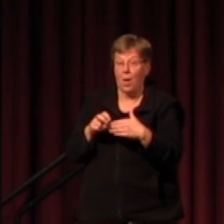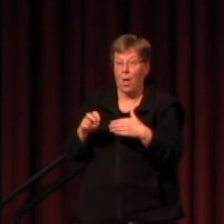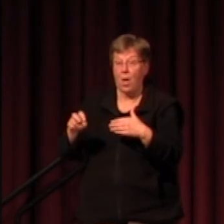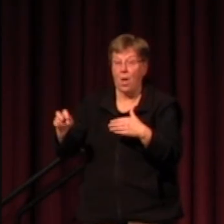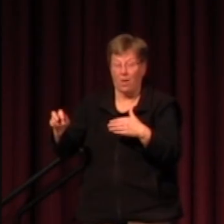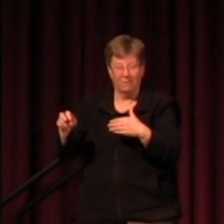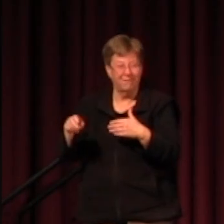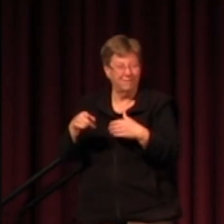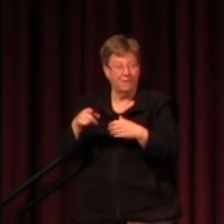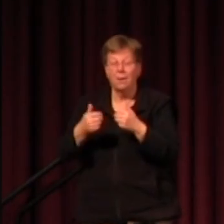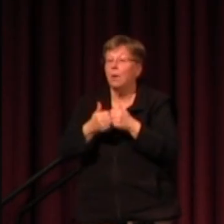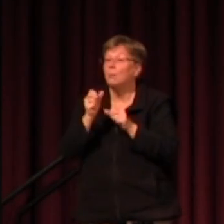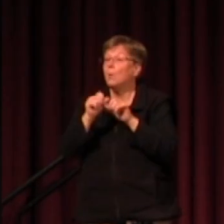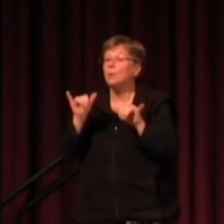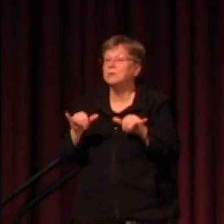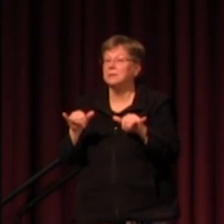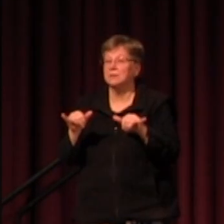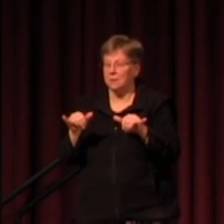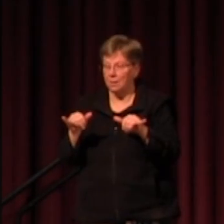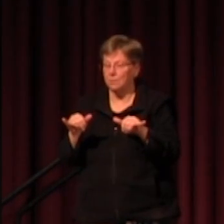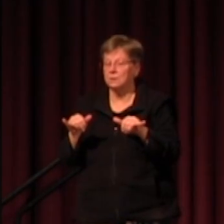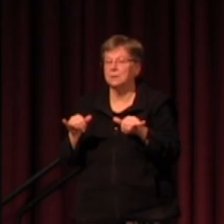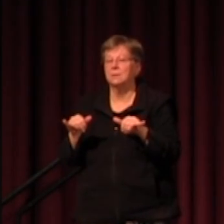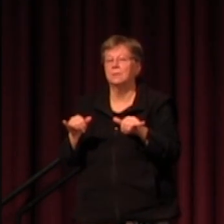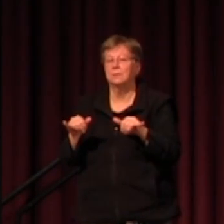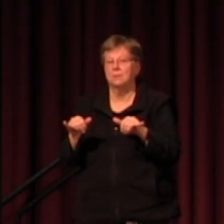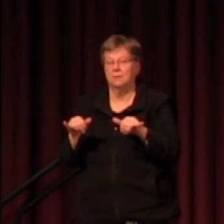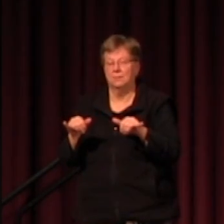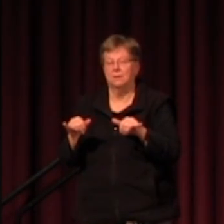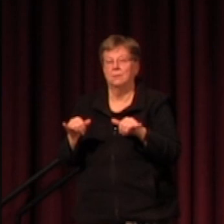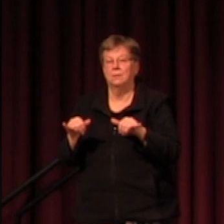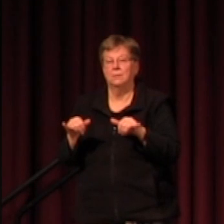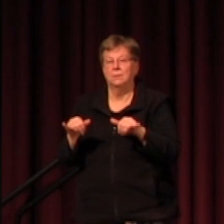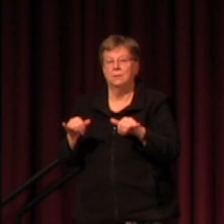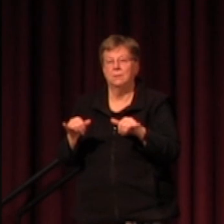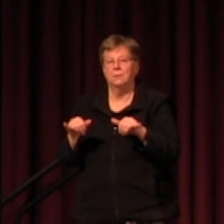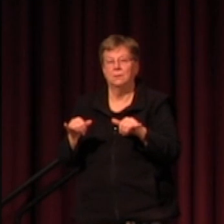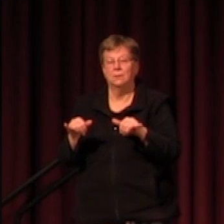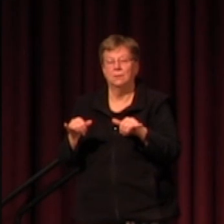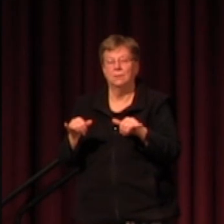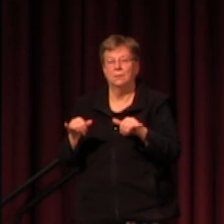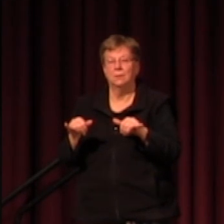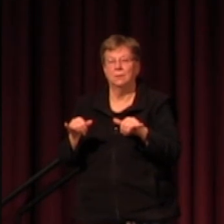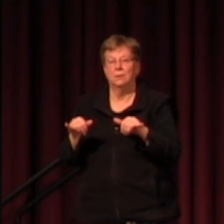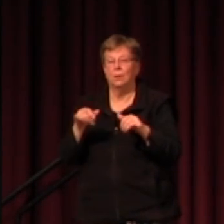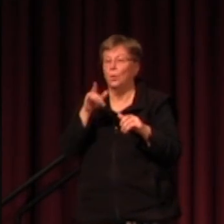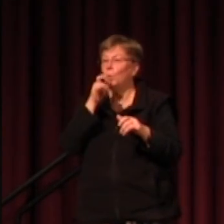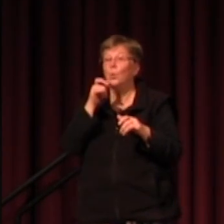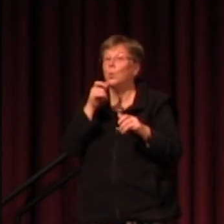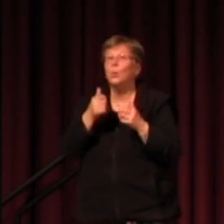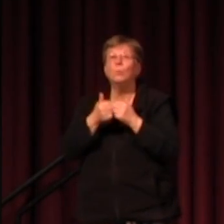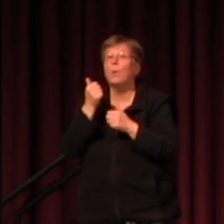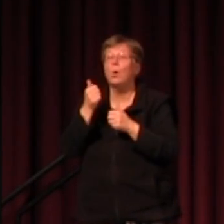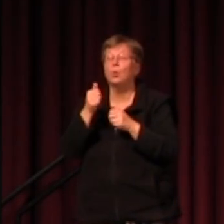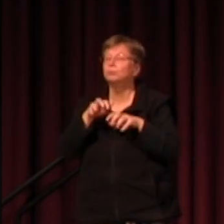systems, whatever is socially predominant in that system is what you will find in the inner circle of that system.